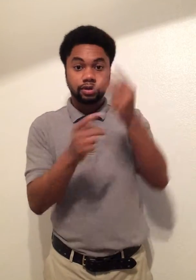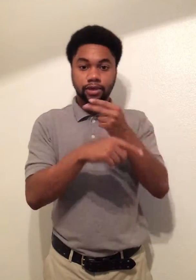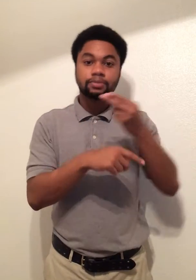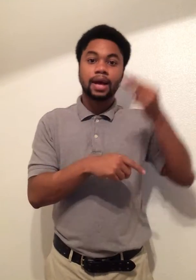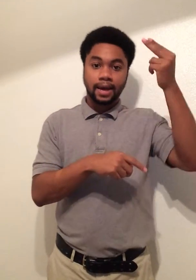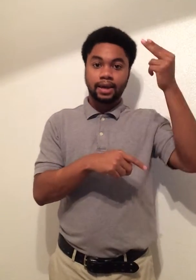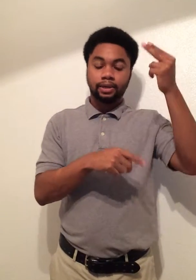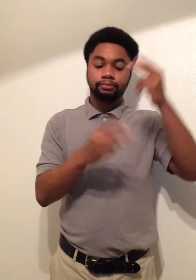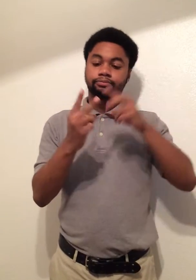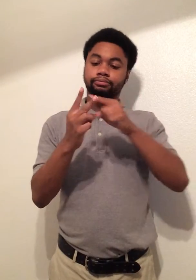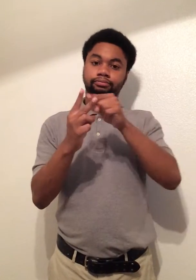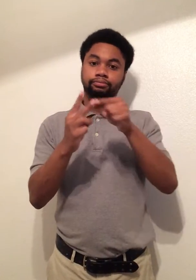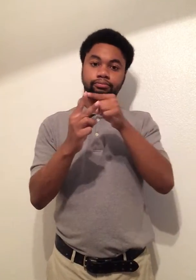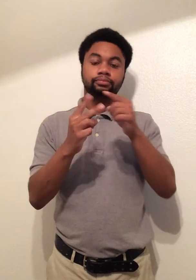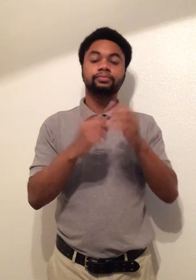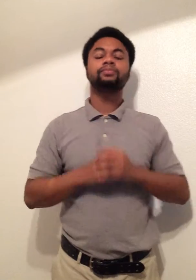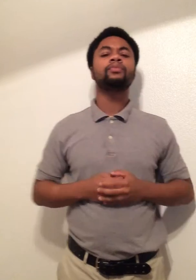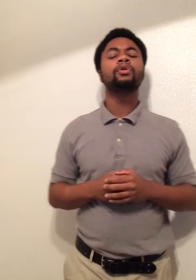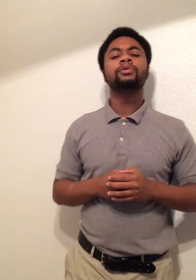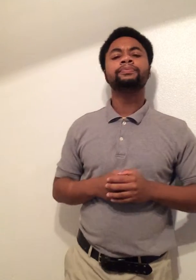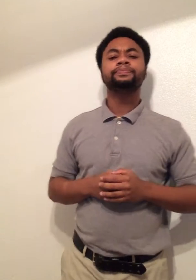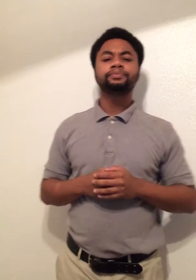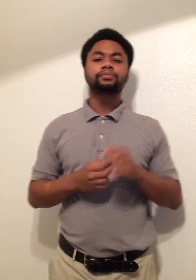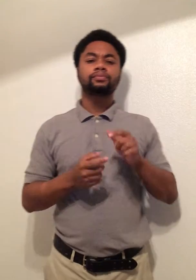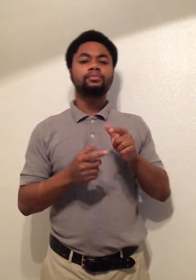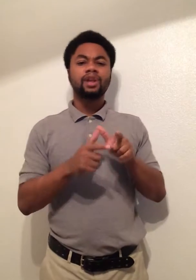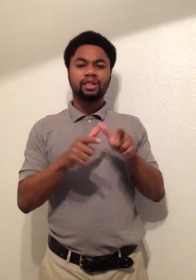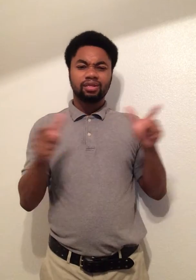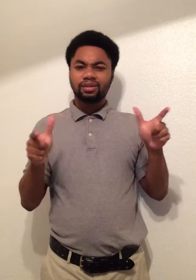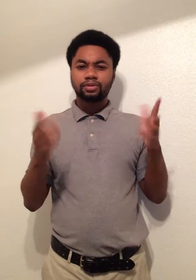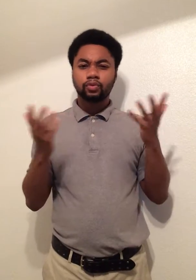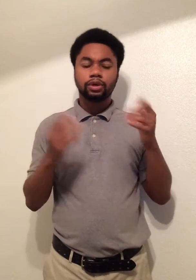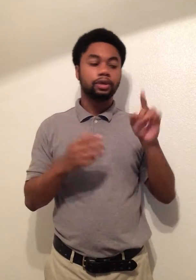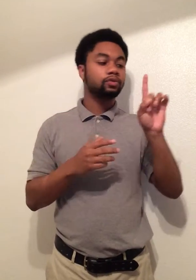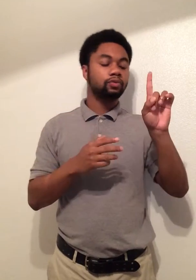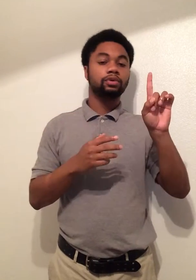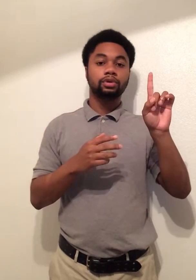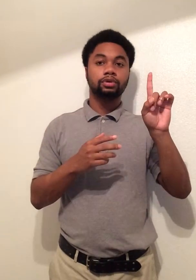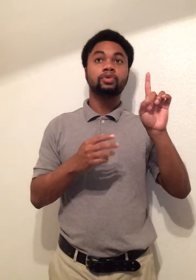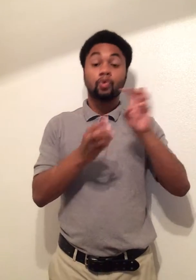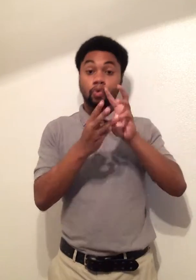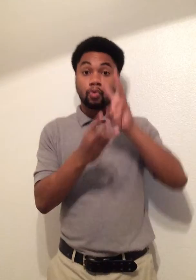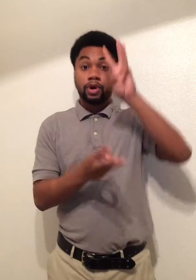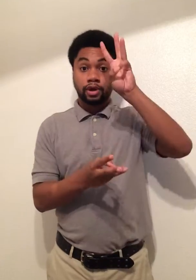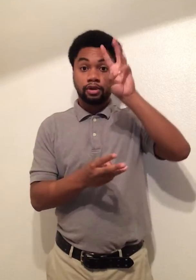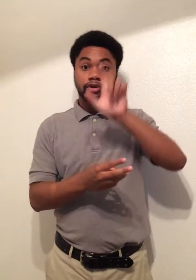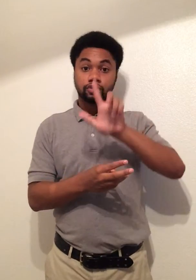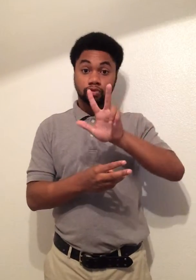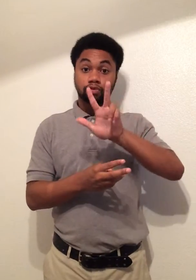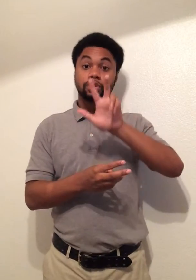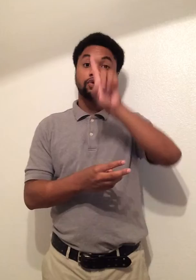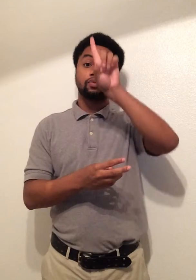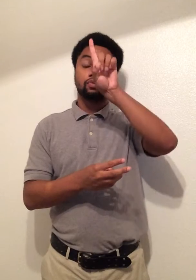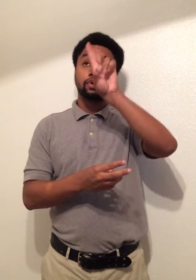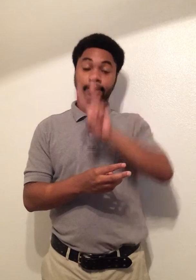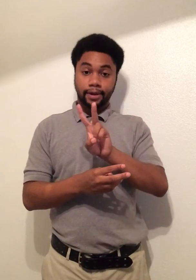What's the length? 1. What's the width? 3.5. What's the height?